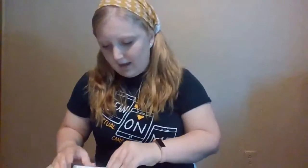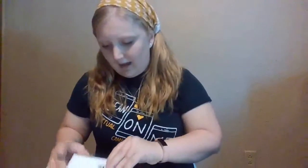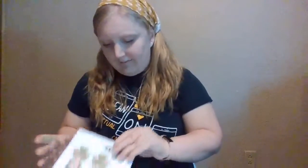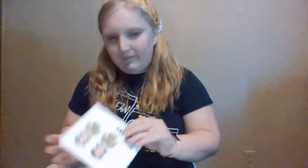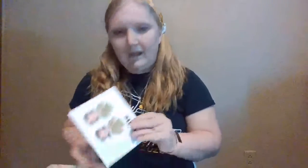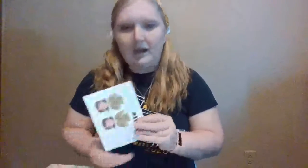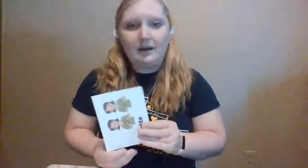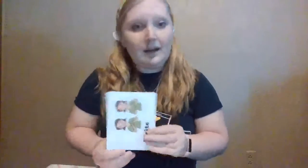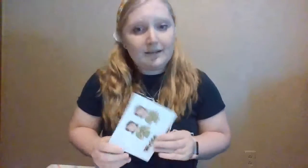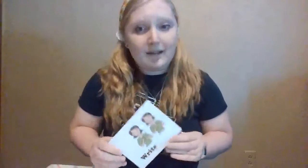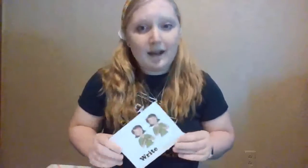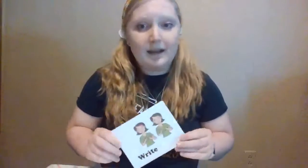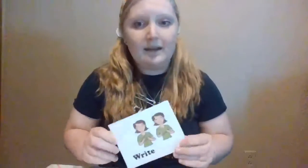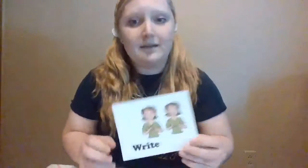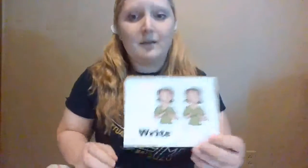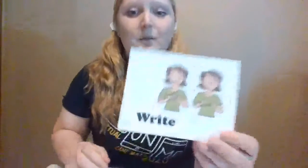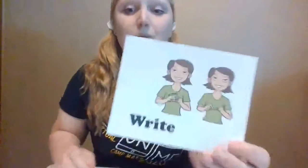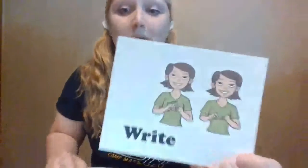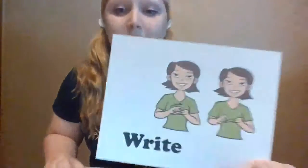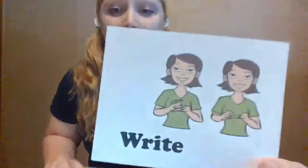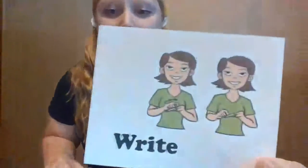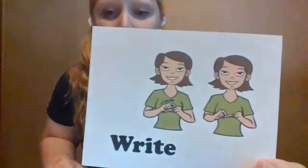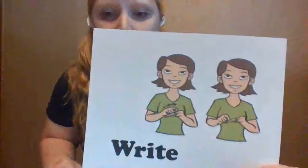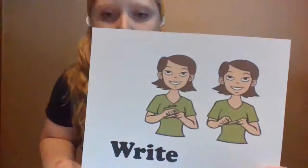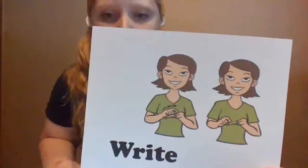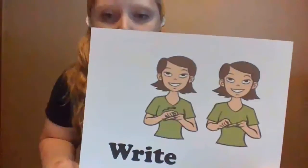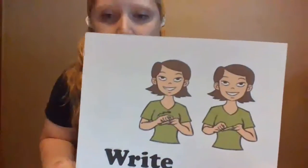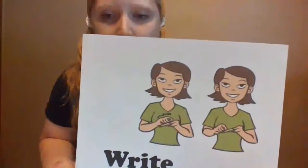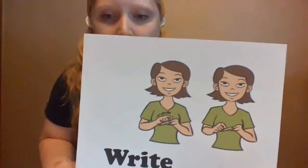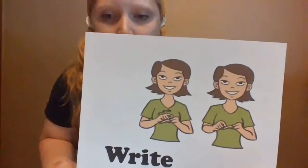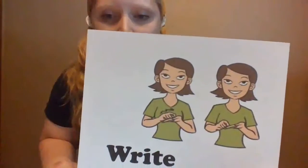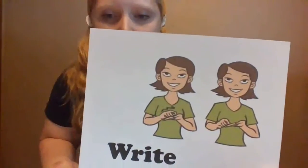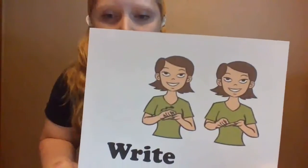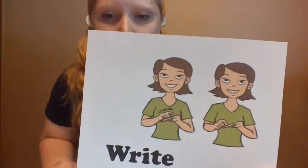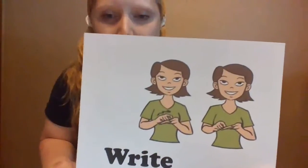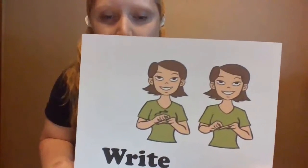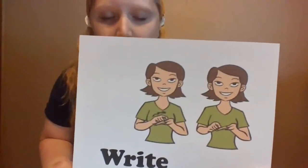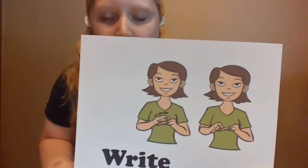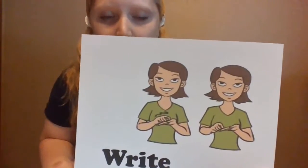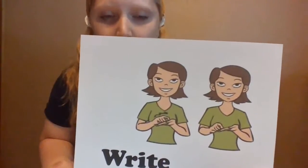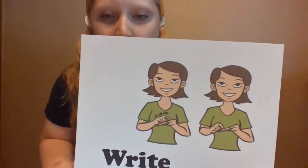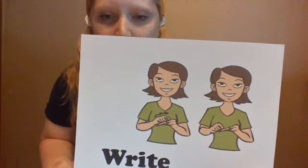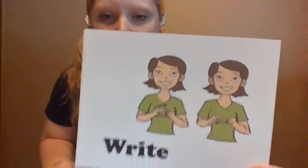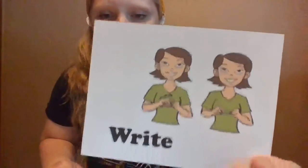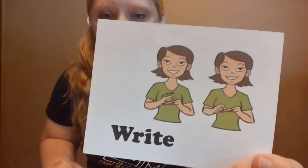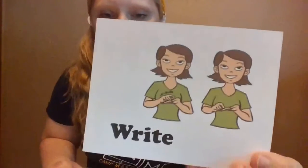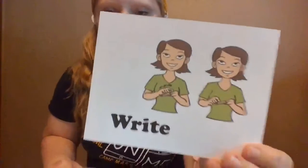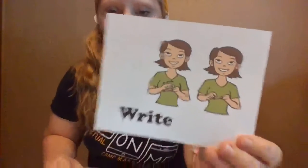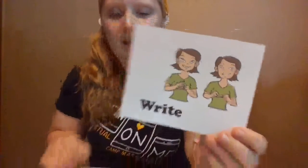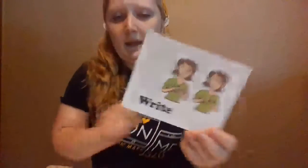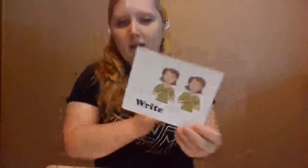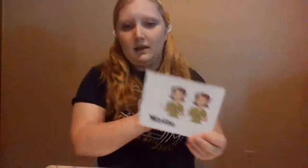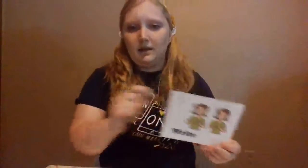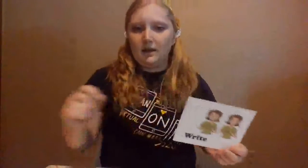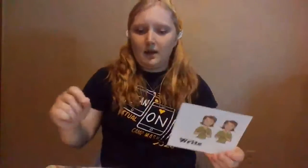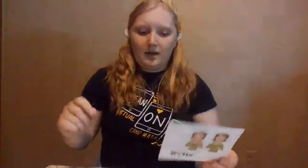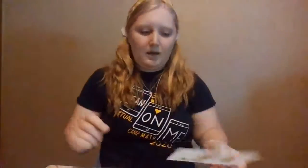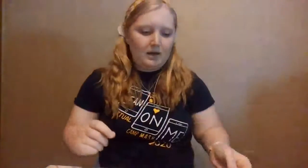Okay, and our next sign is write. So for this one, you write like you're writing